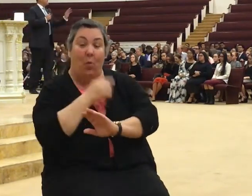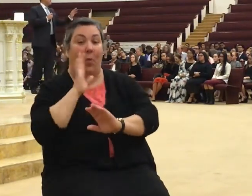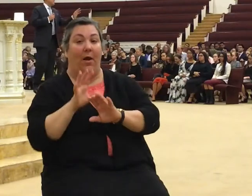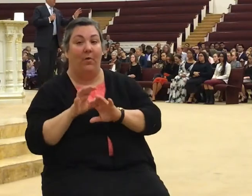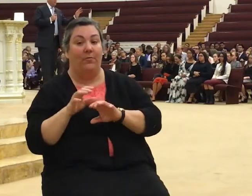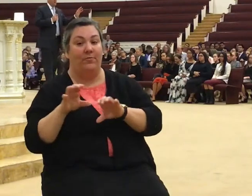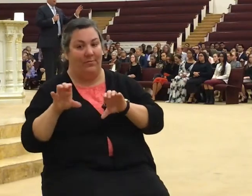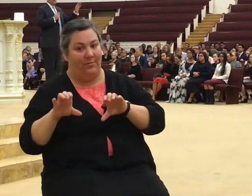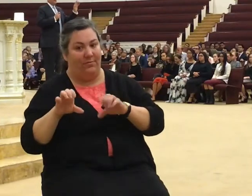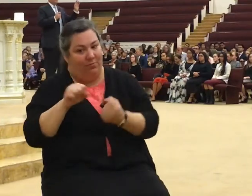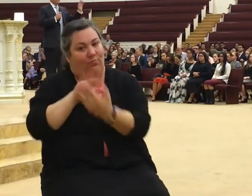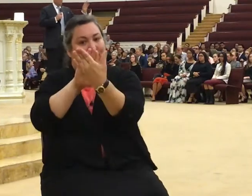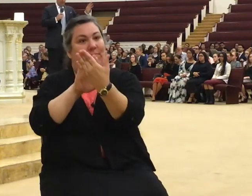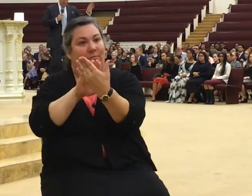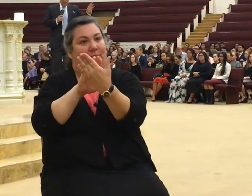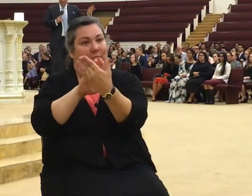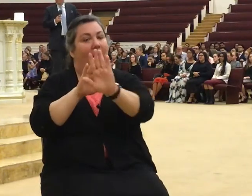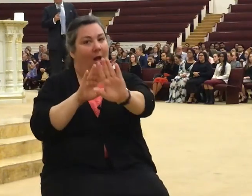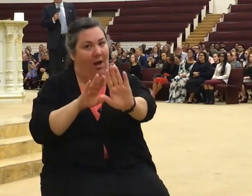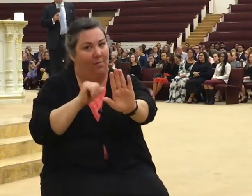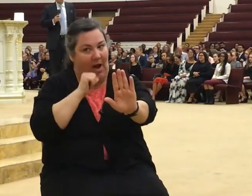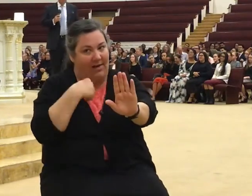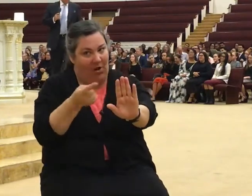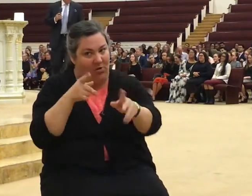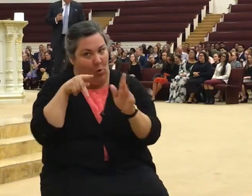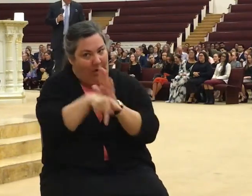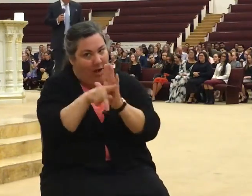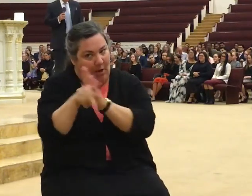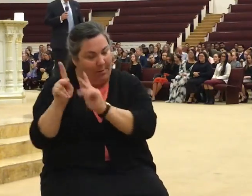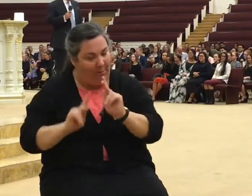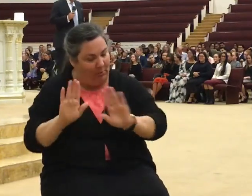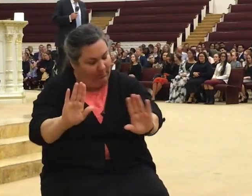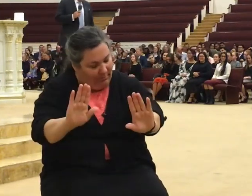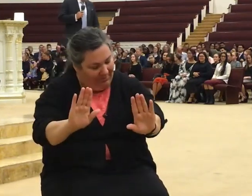Now, I'm not telling you to go start killing people.